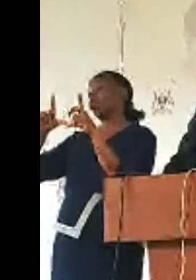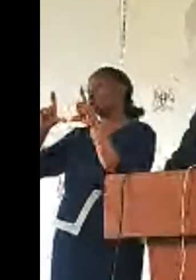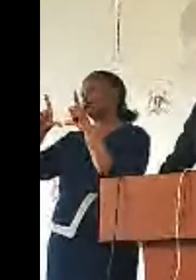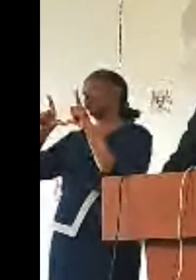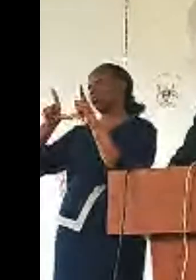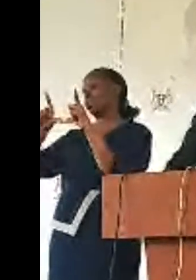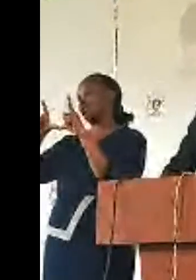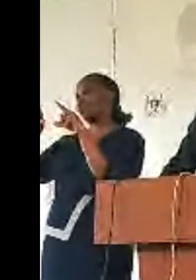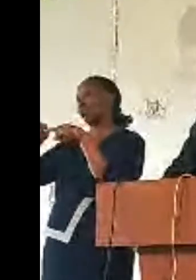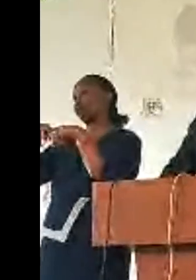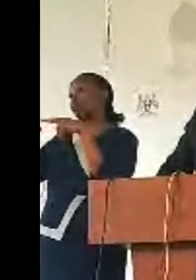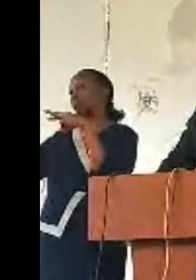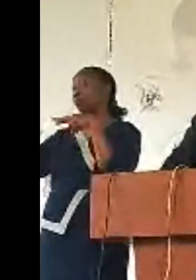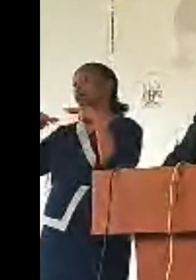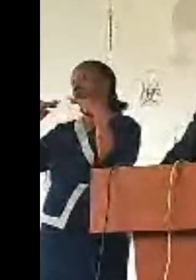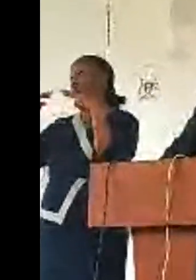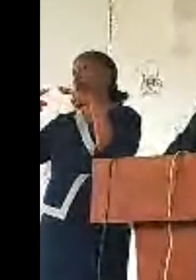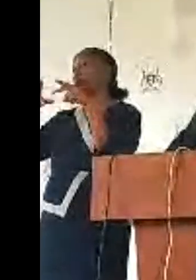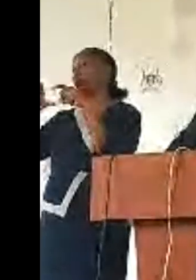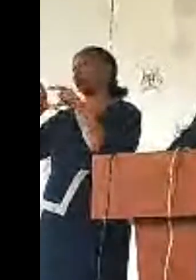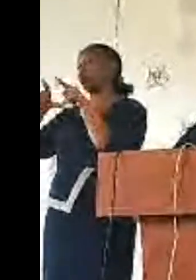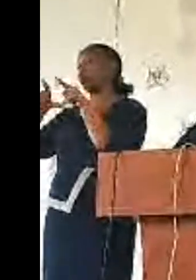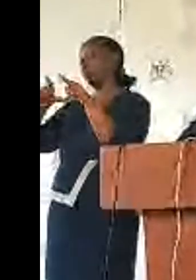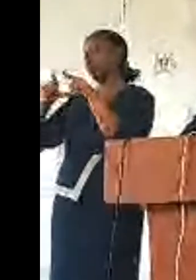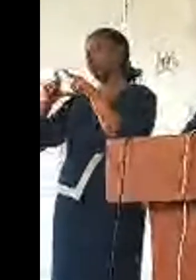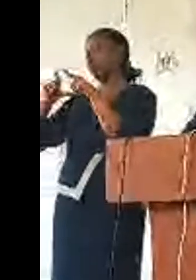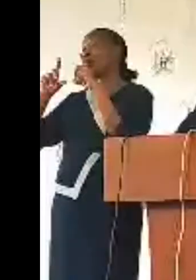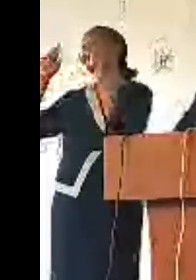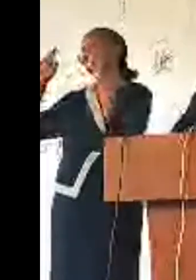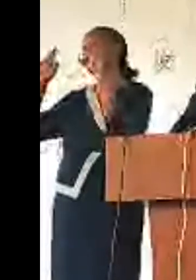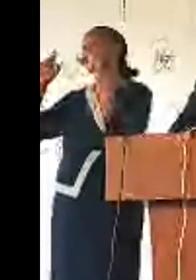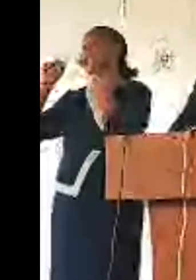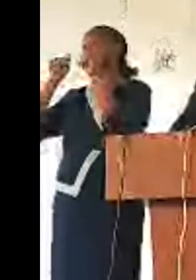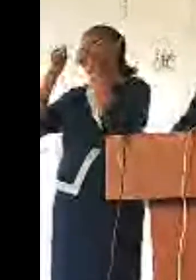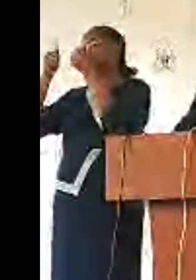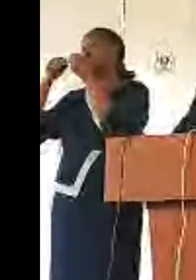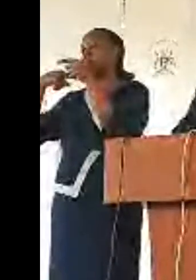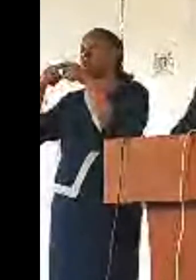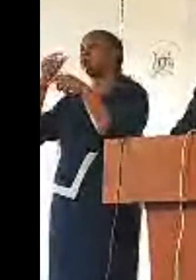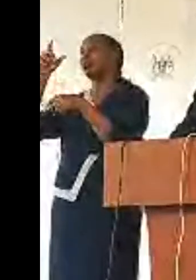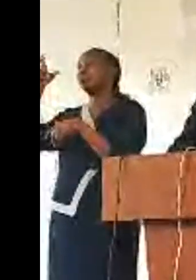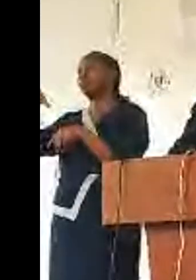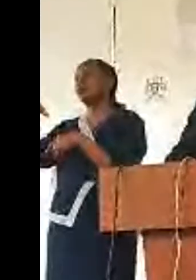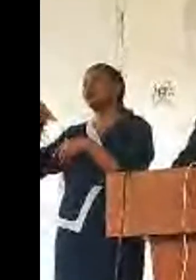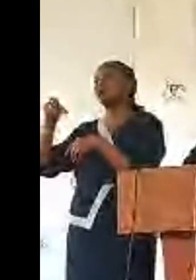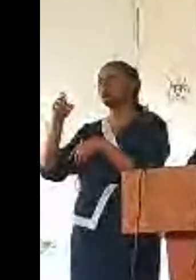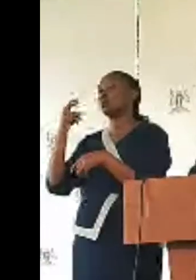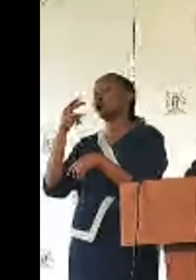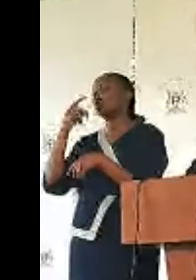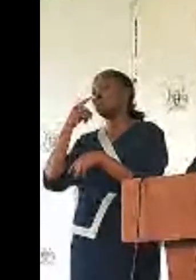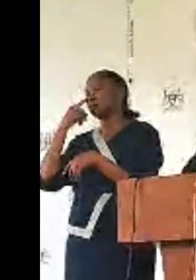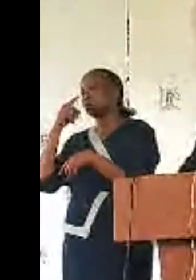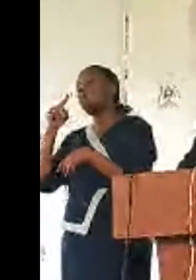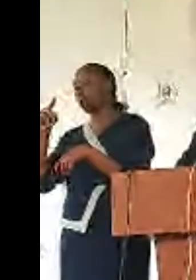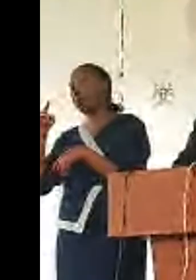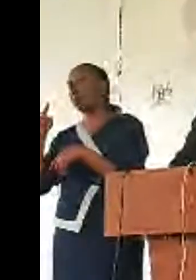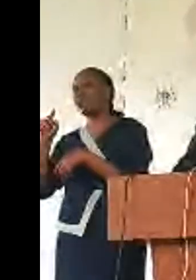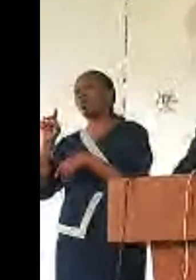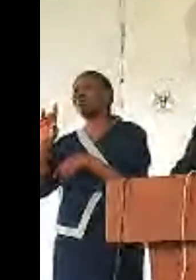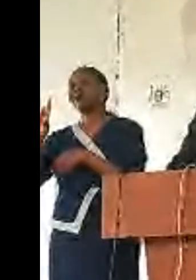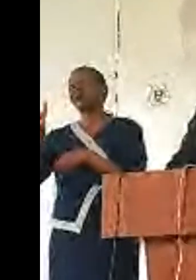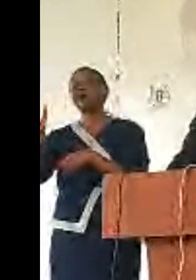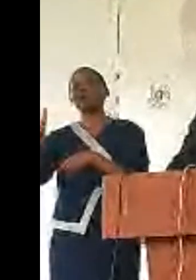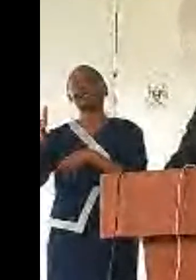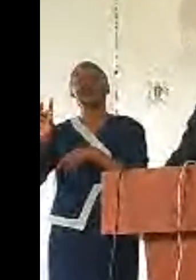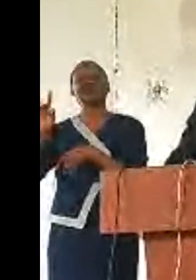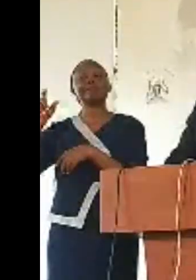the certificates, the resolutions are good enough for anyone to have a look and identify the person